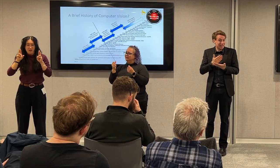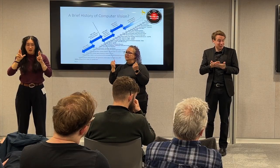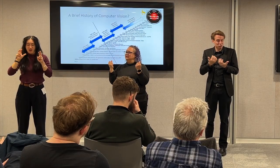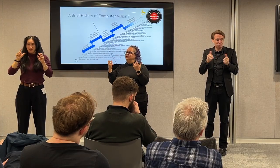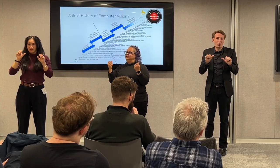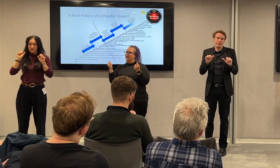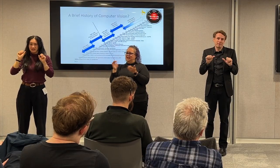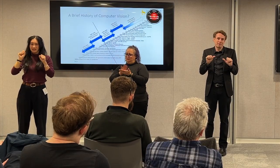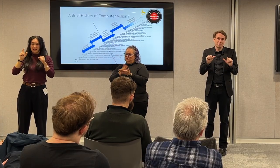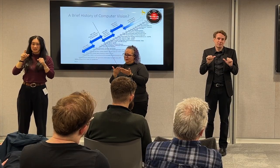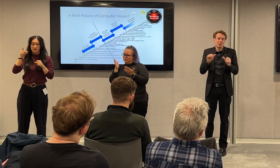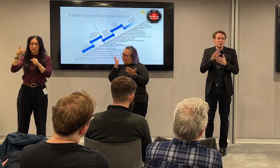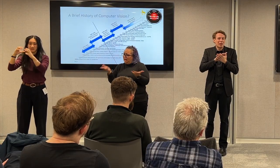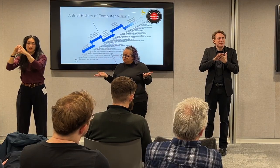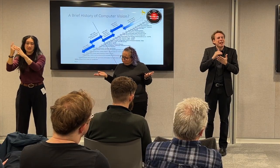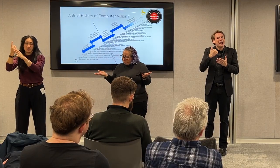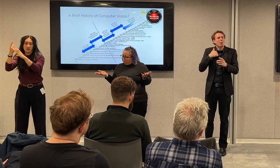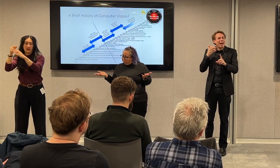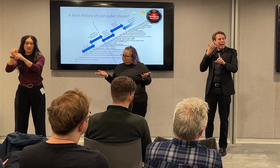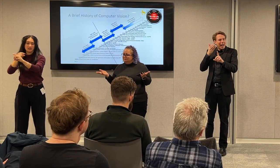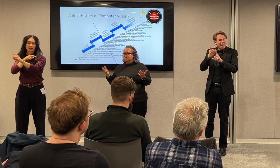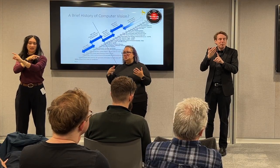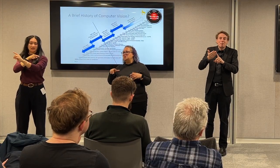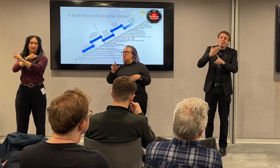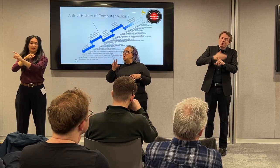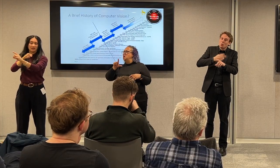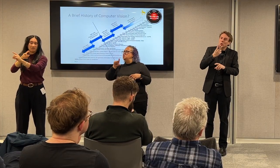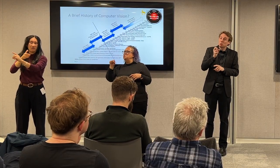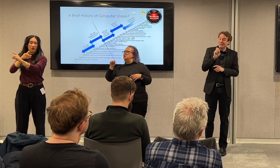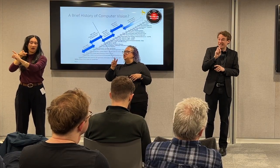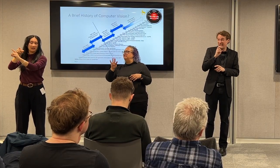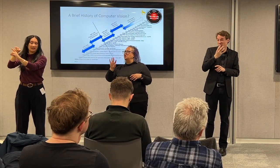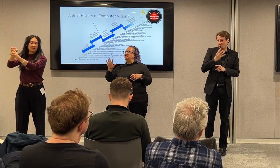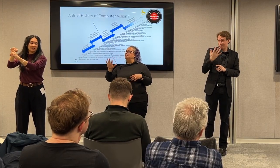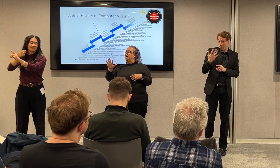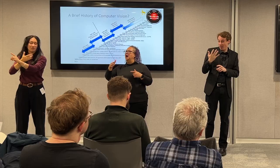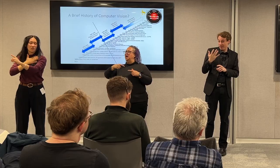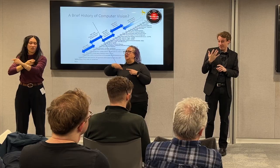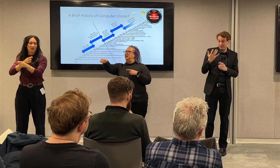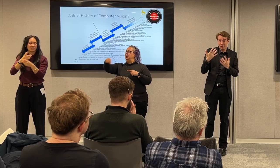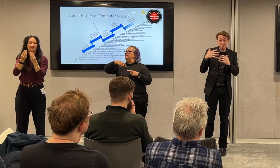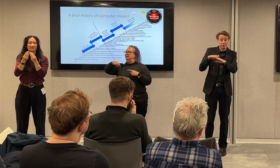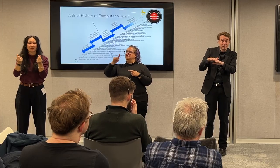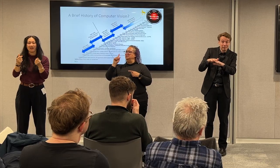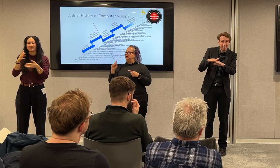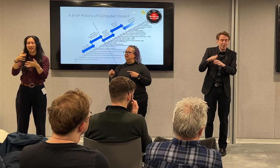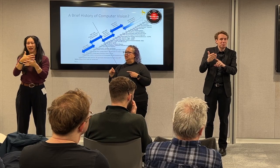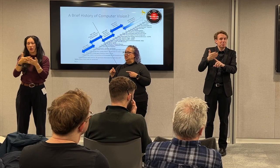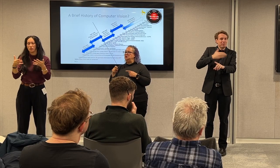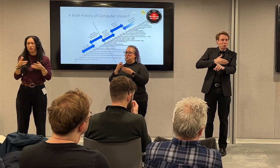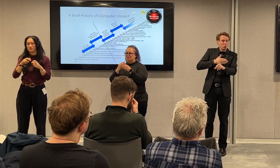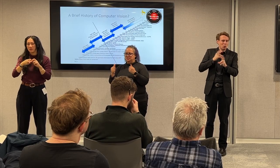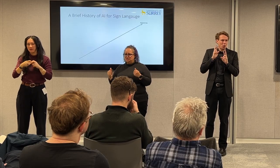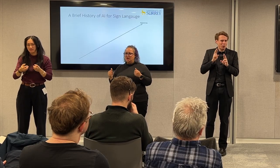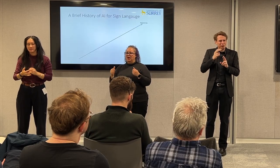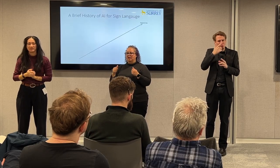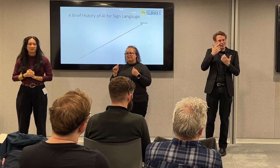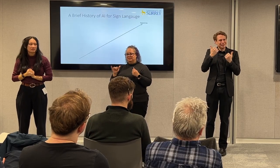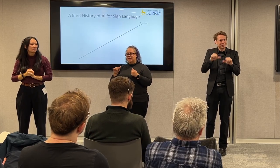the 2045, when we know it's going to be solved by then. So the question of today is, how much sooner than